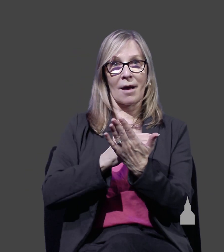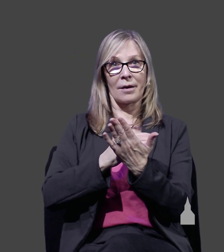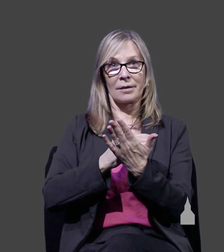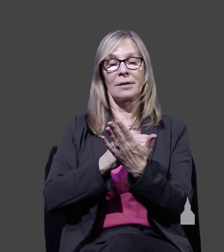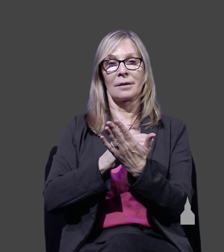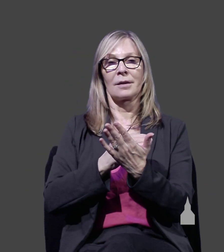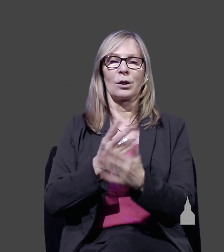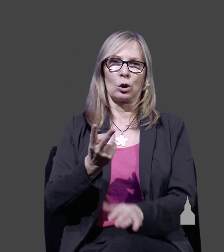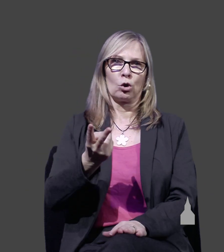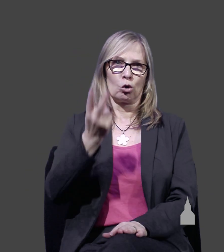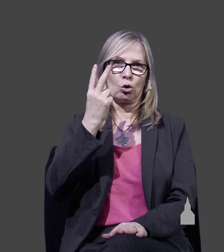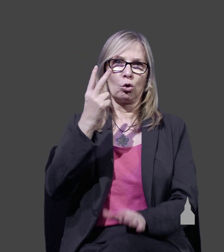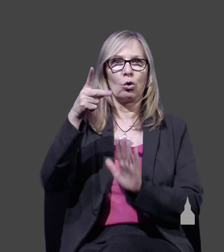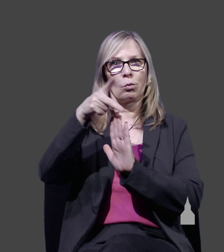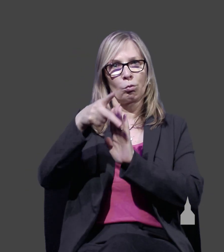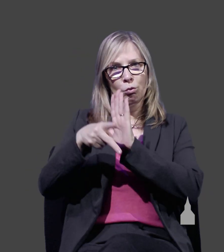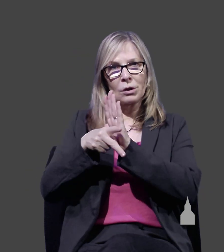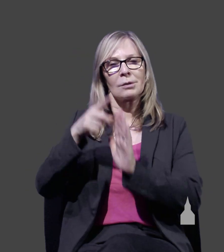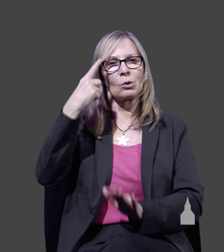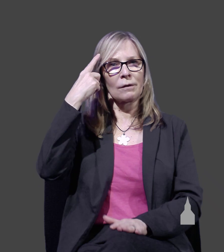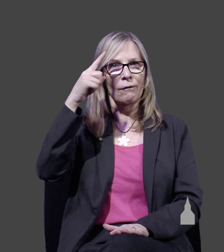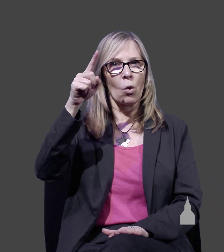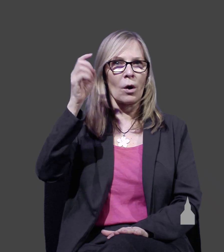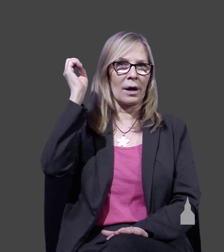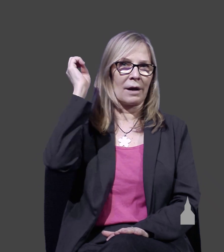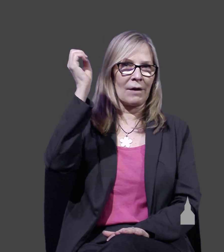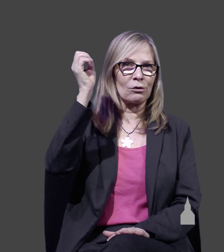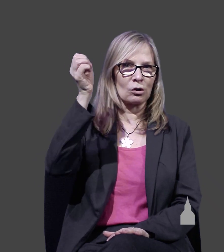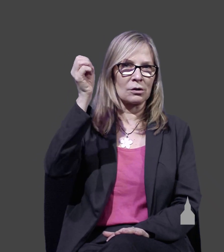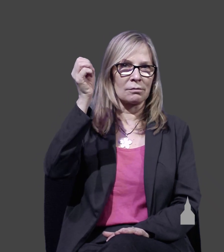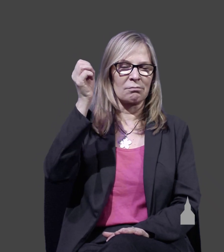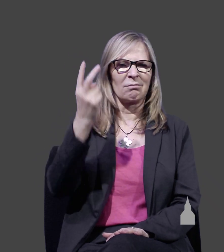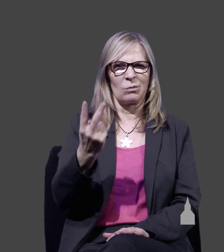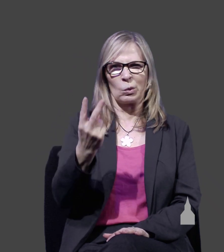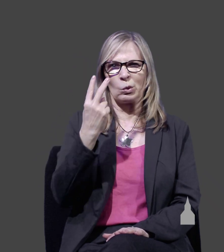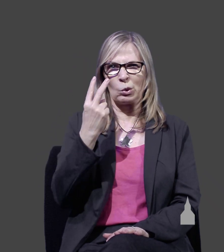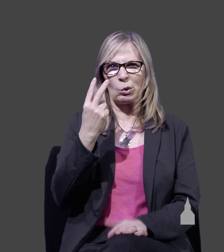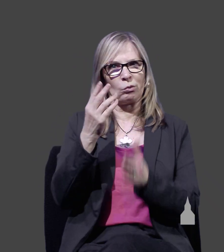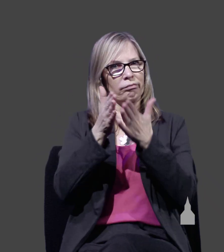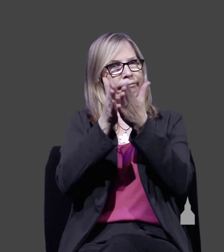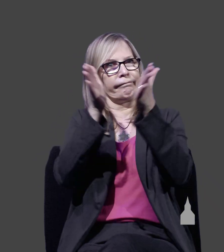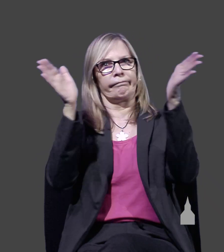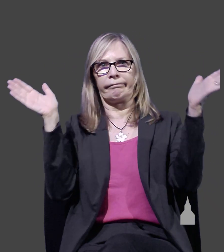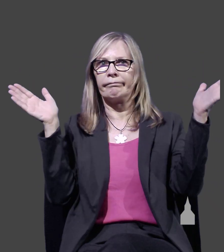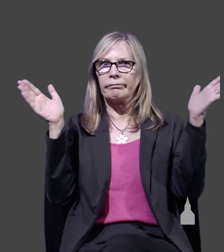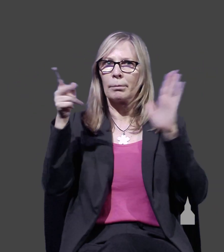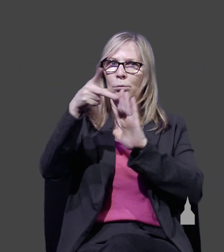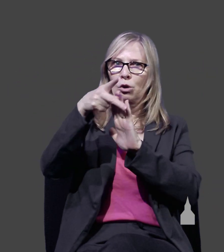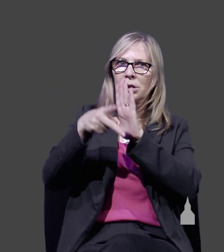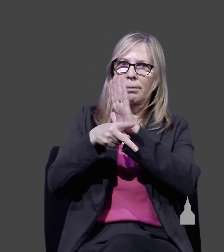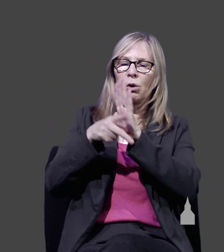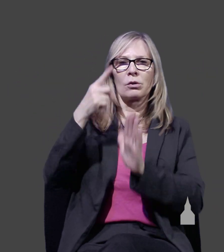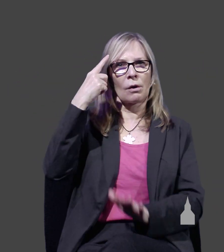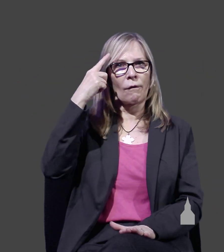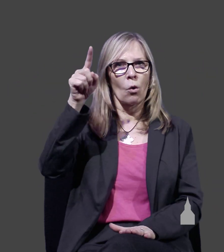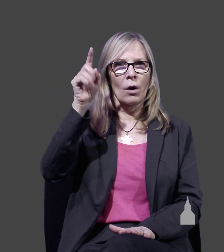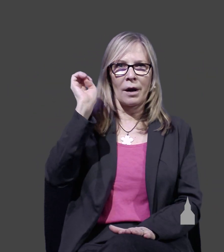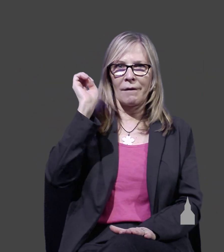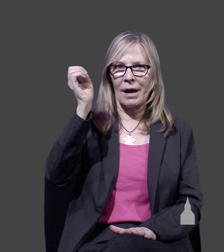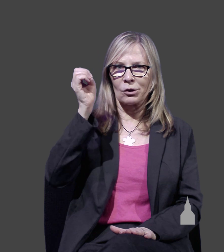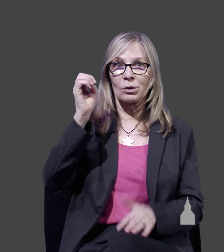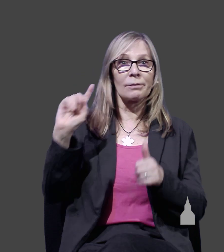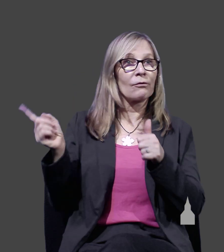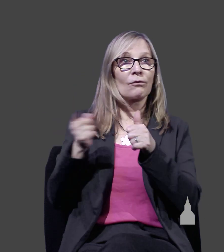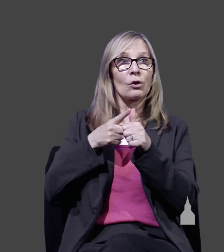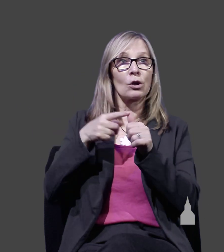It's two universal principles of evangelism. Two universal principles of evangelism. And the first principle